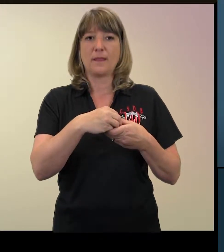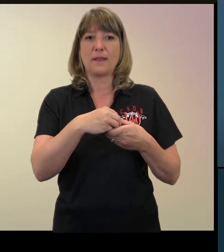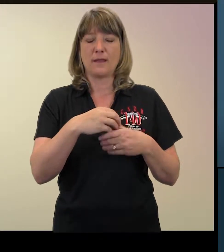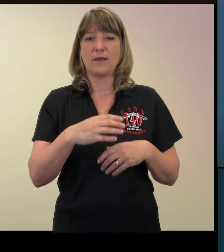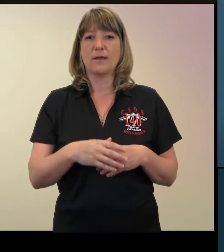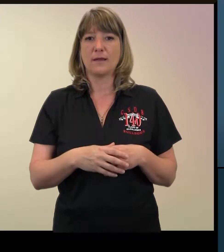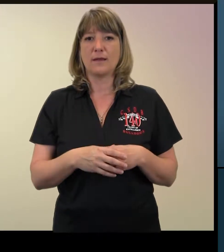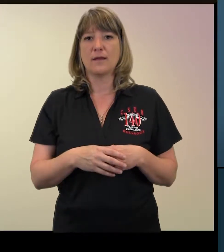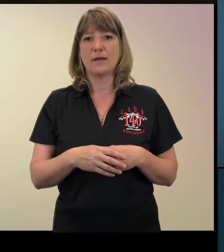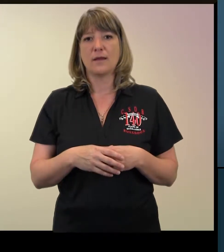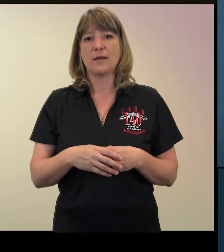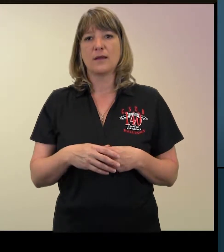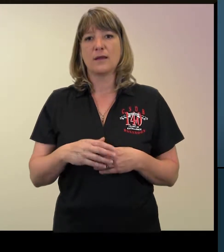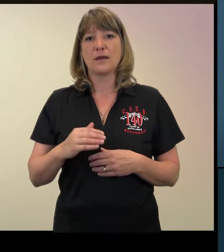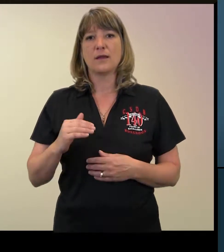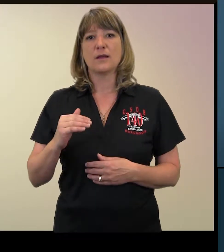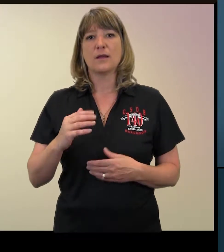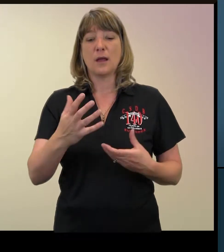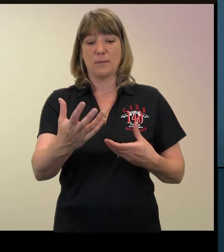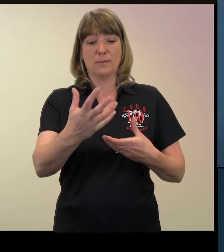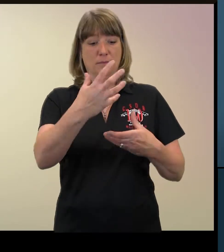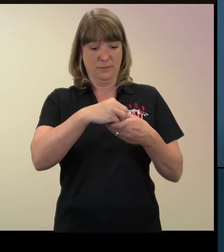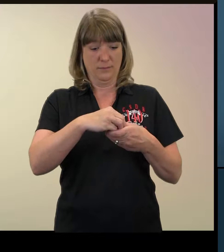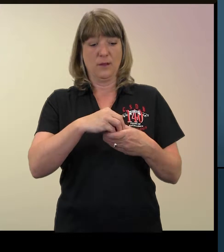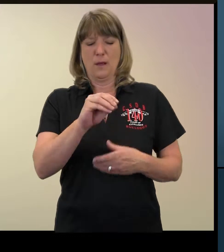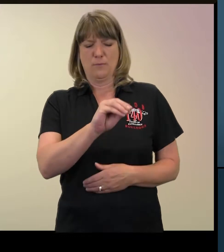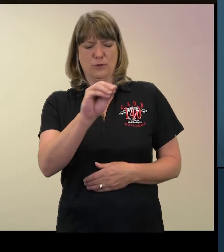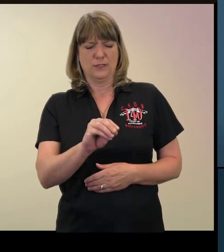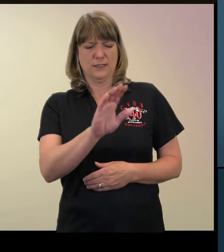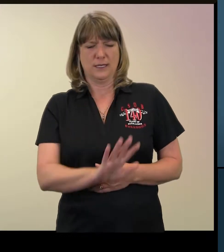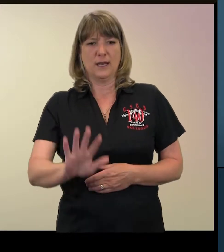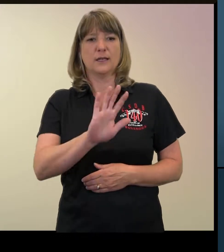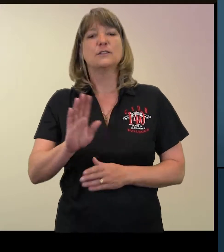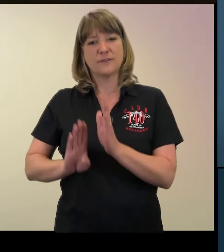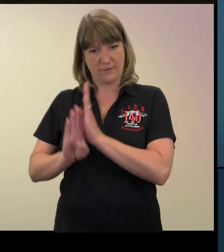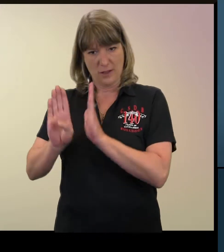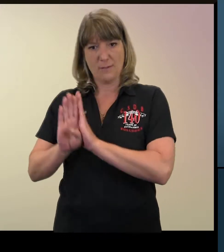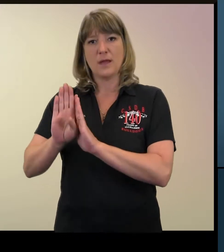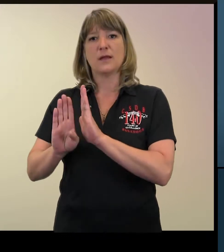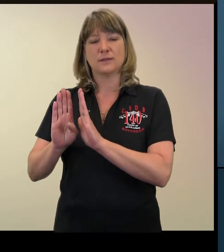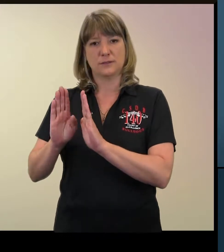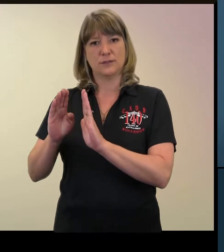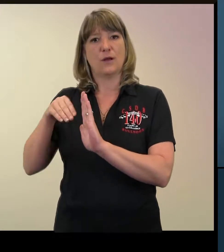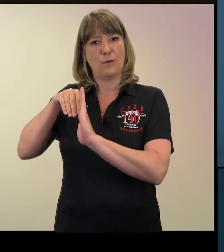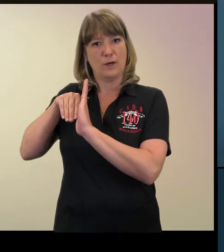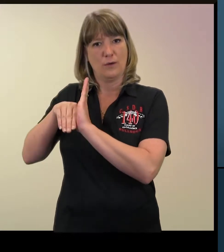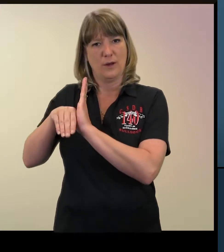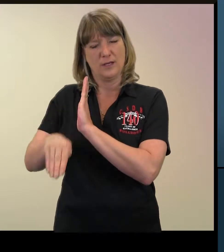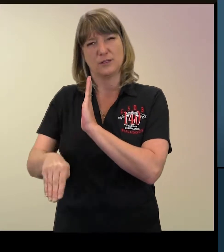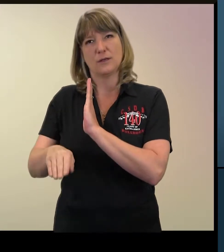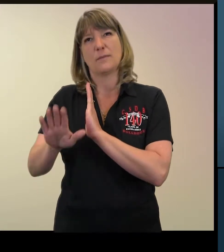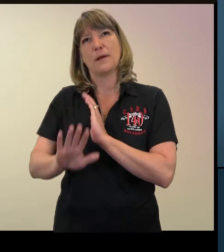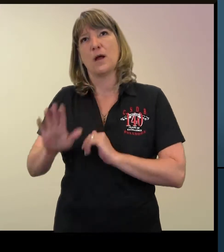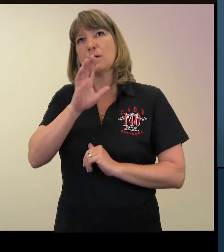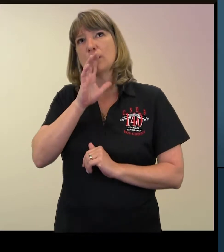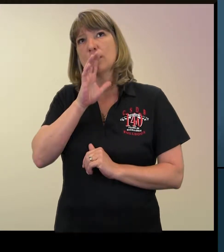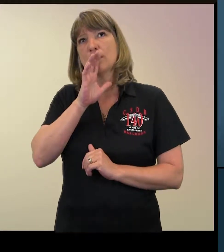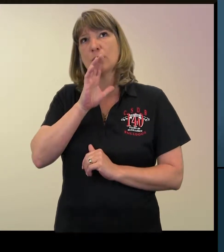a percentage of children who have autism, we do see a developmental regression that often occurs between 12